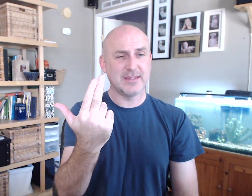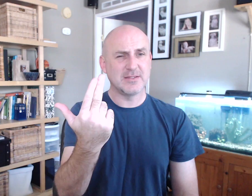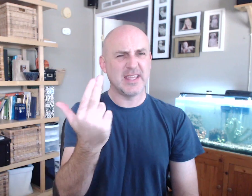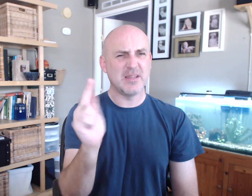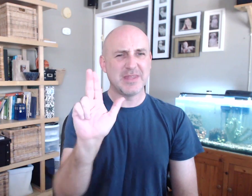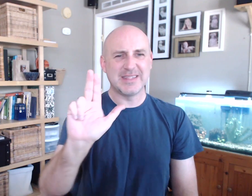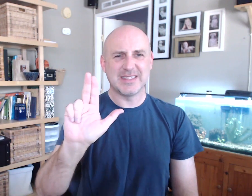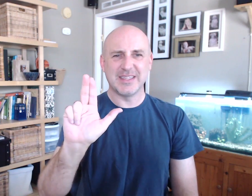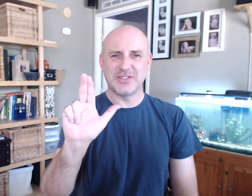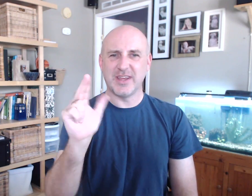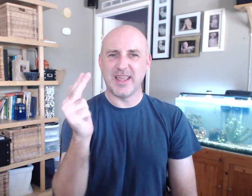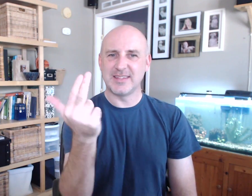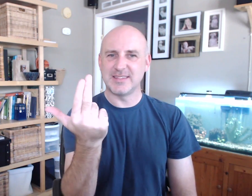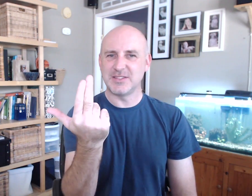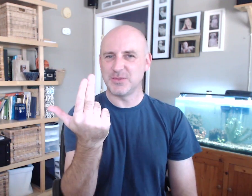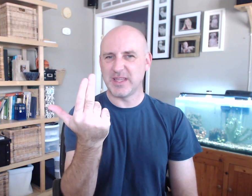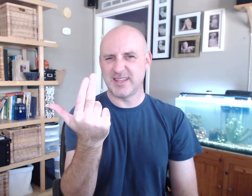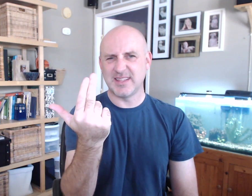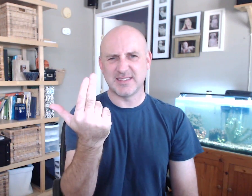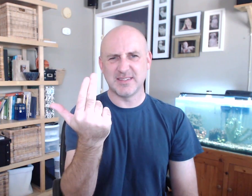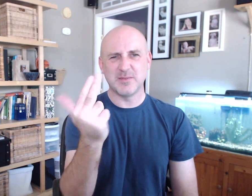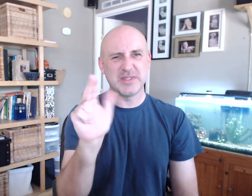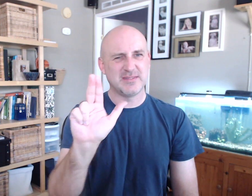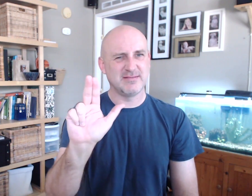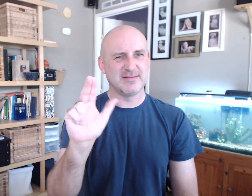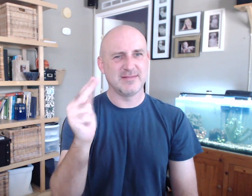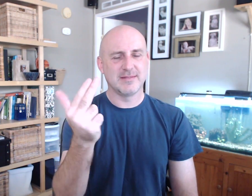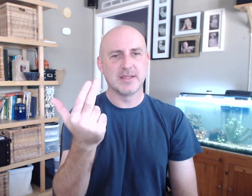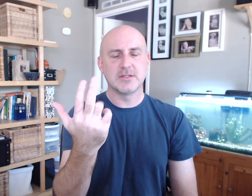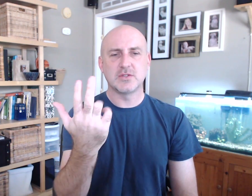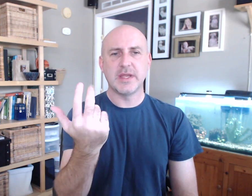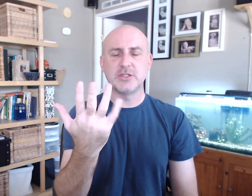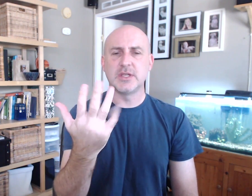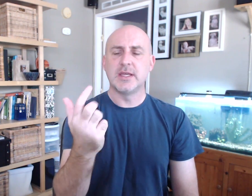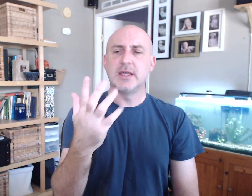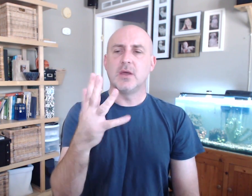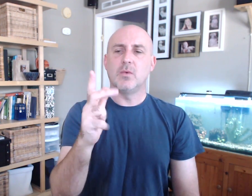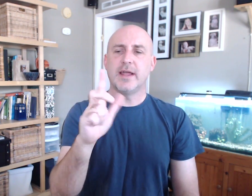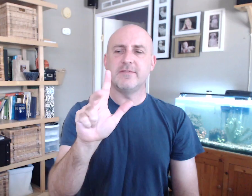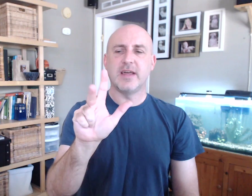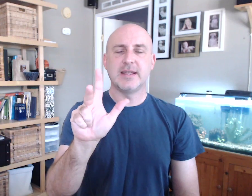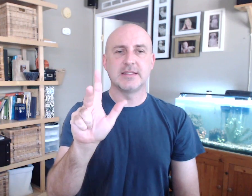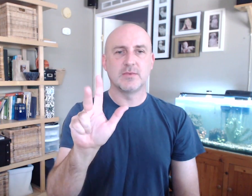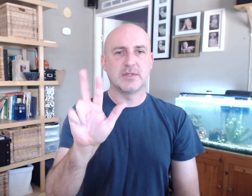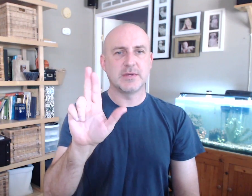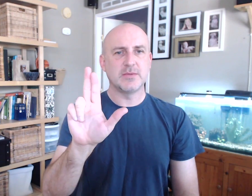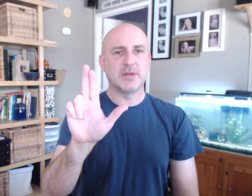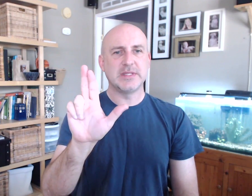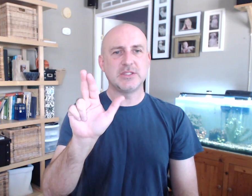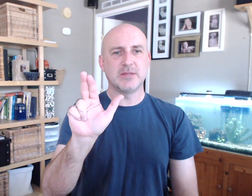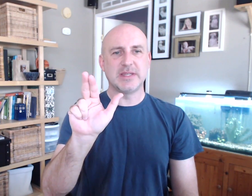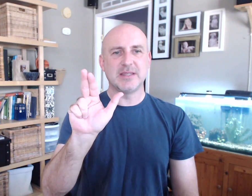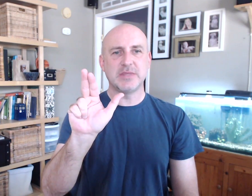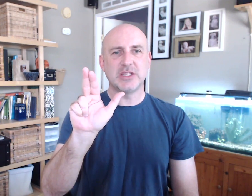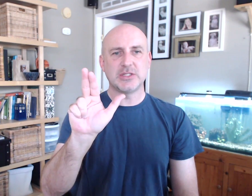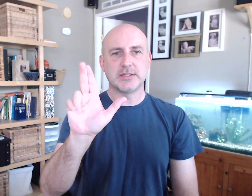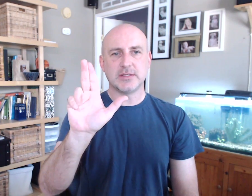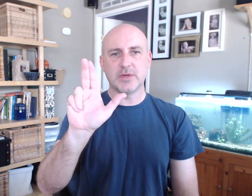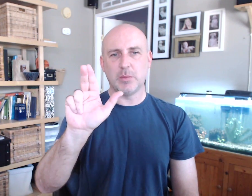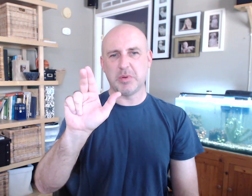take a minute to get your hands situated. That's a little bit strange. What I find is, especially when I'm teaching, my temptation is to try to